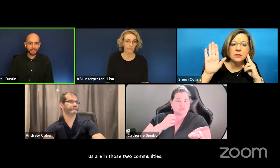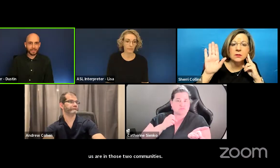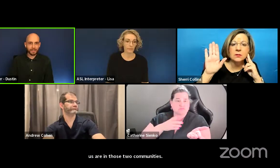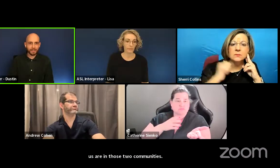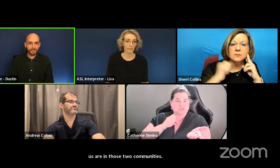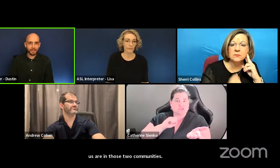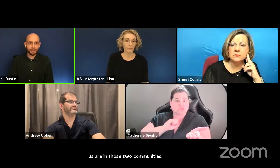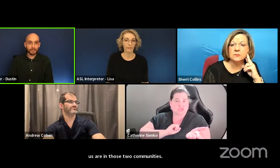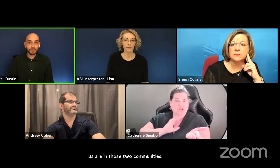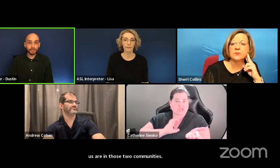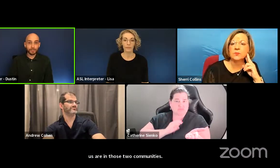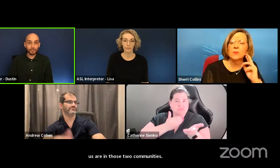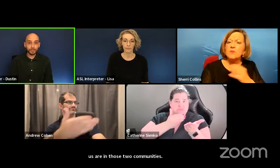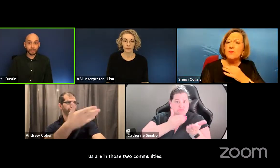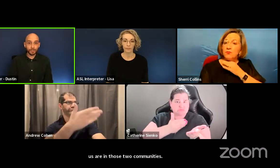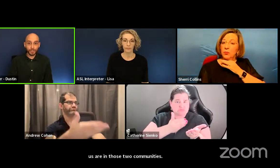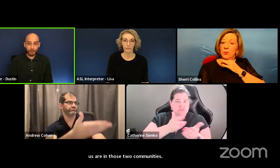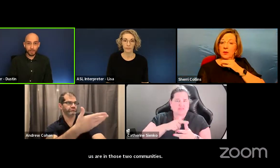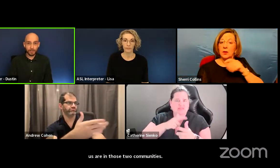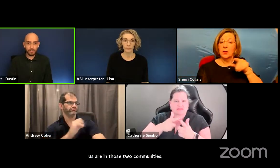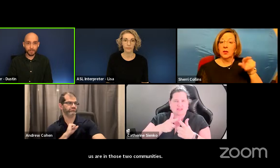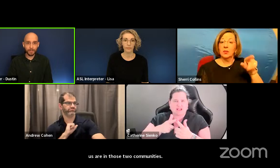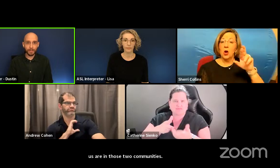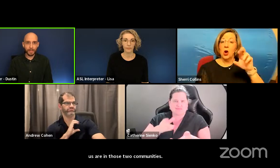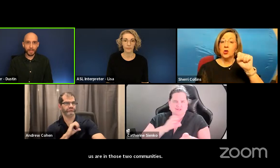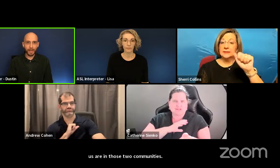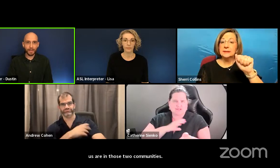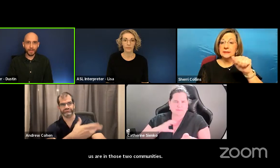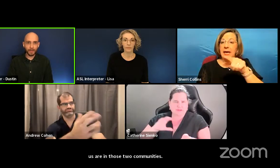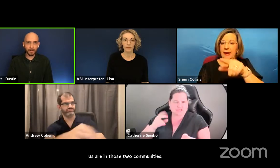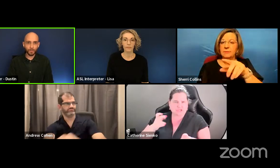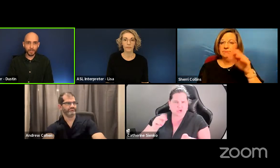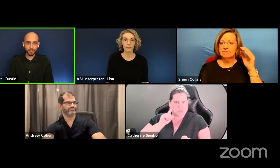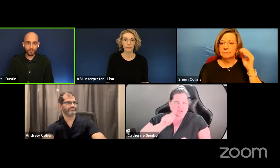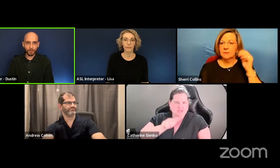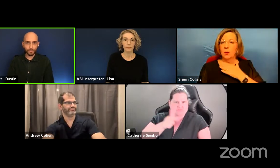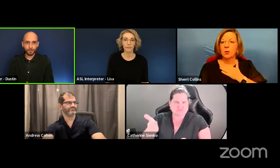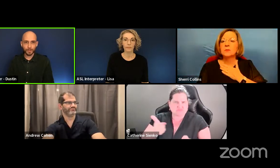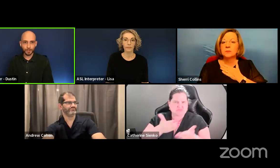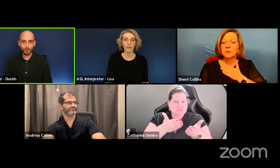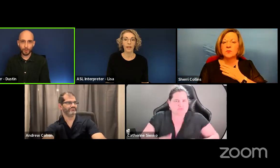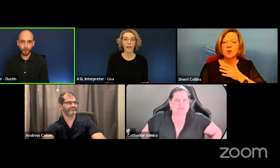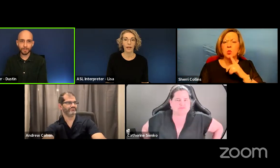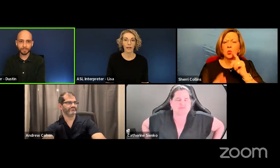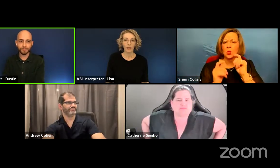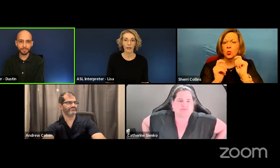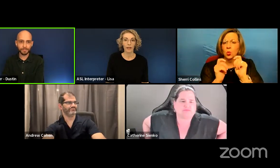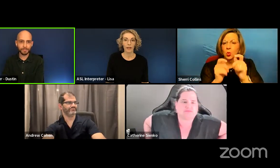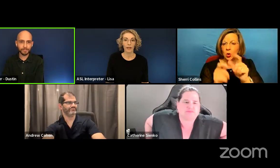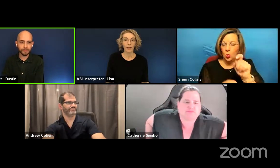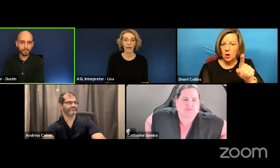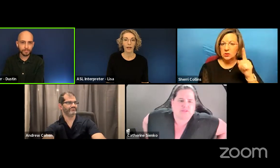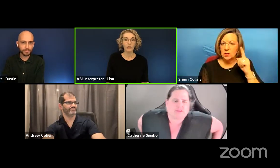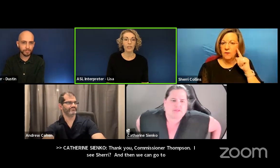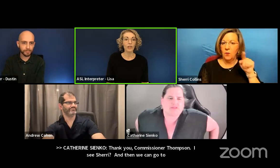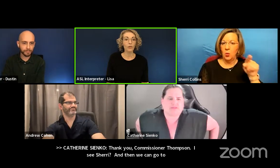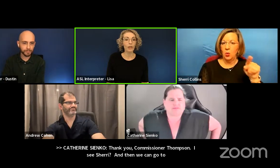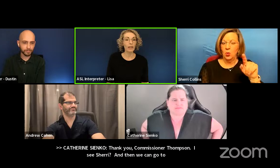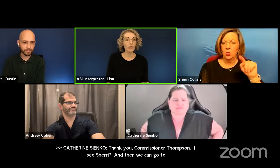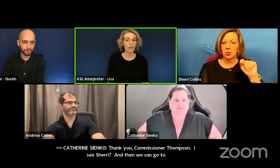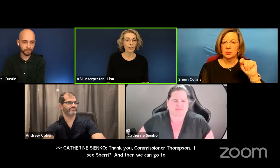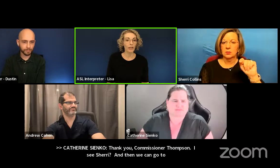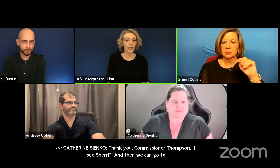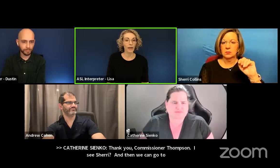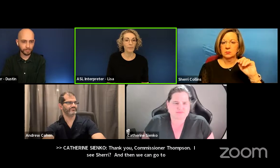I see Sherry, and then we can go to Commissioner Cohen. Just a